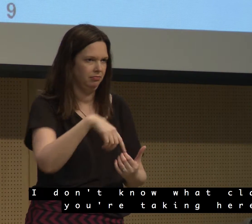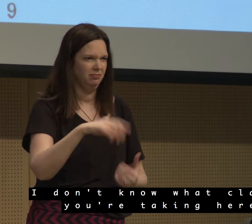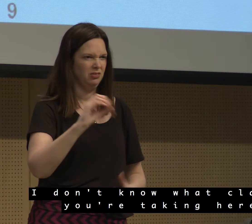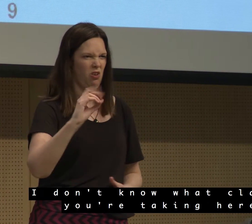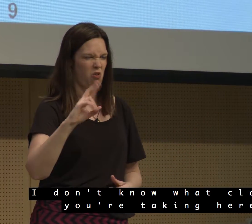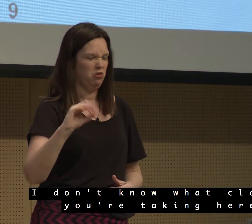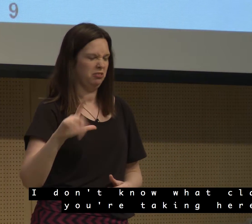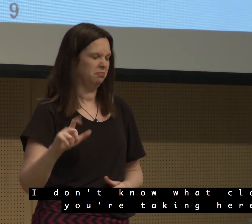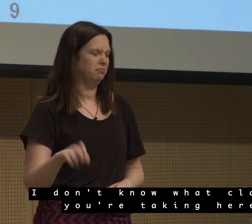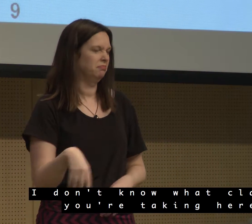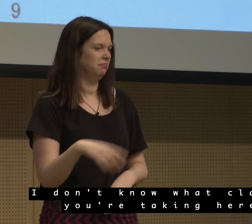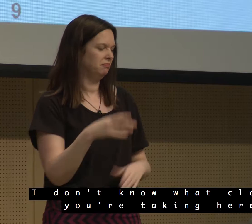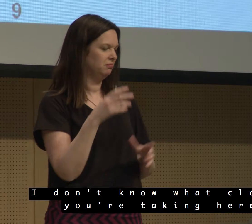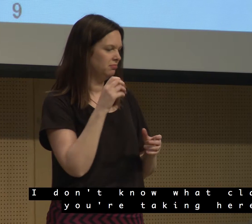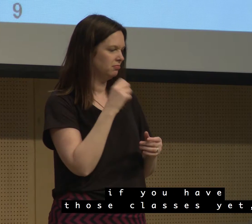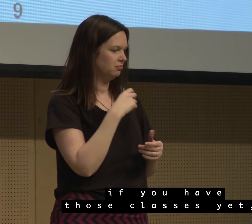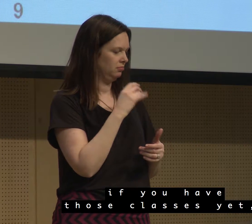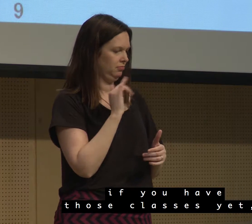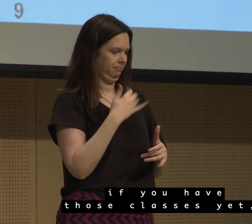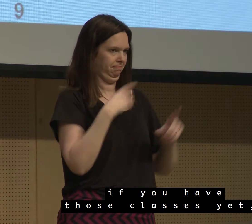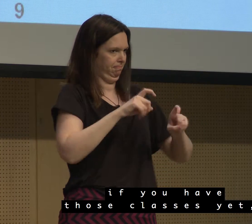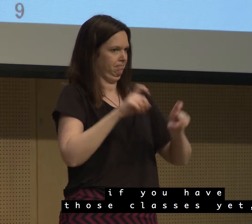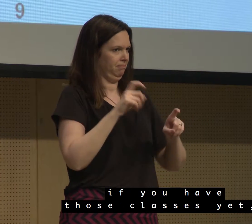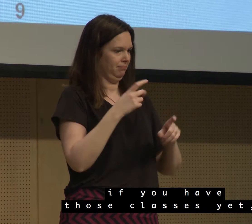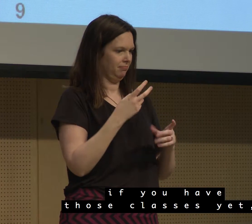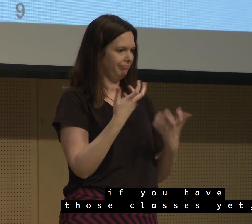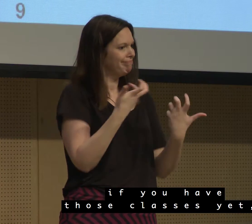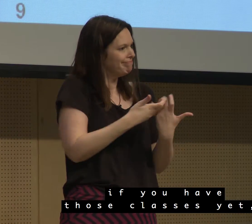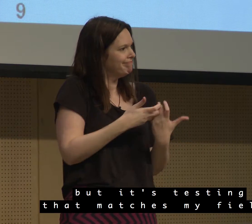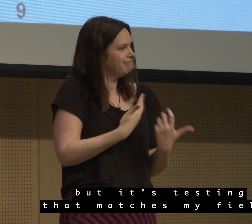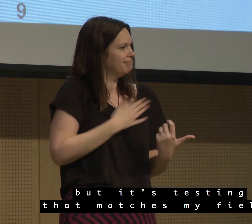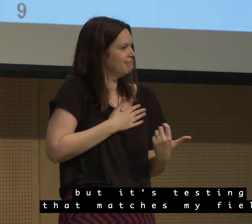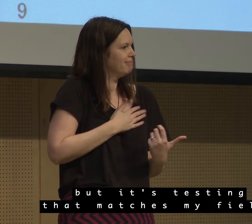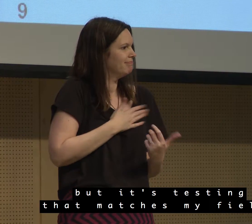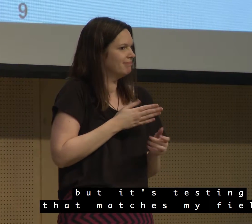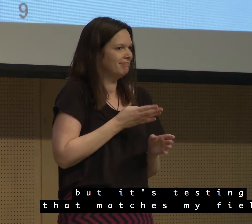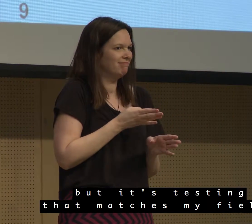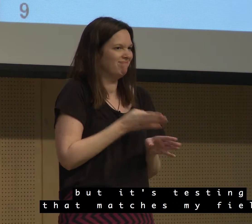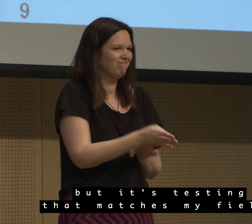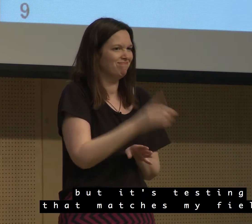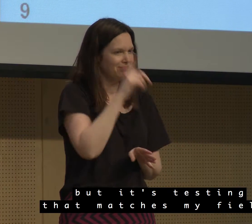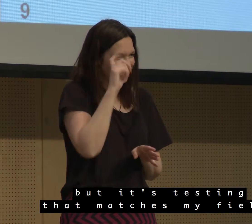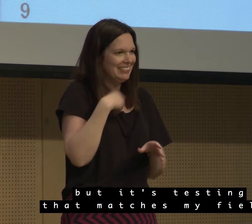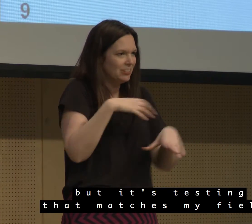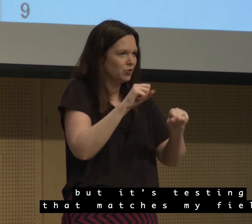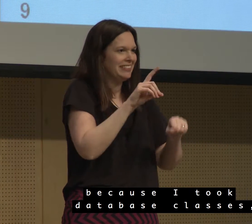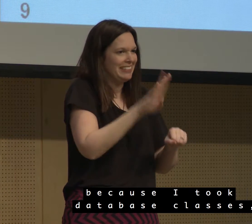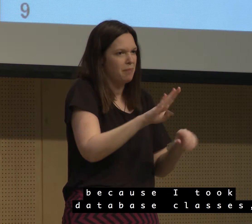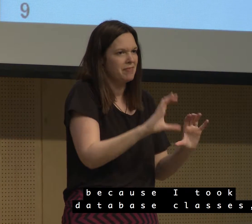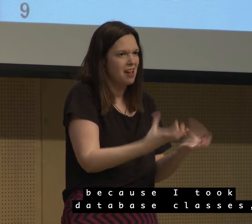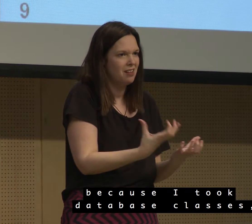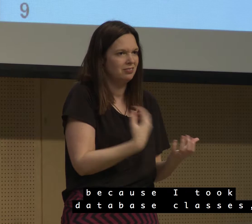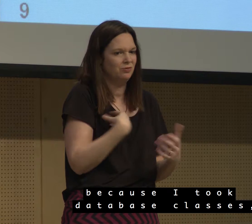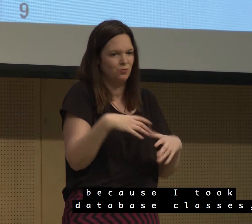I don't know what classes you're taking here, if you have those classes yet, but it's testing that matches my field because I